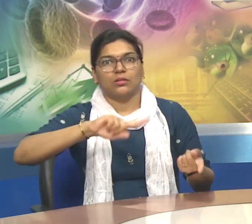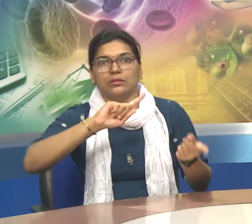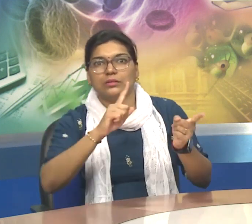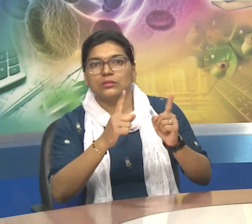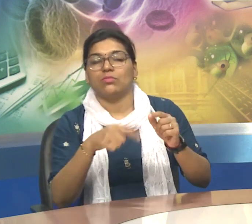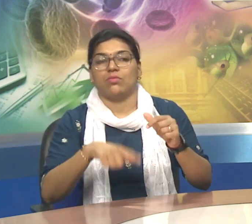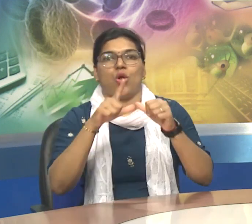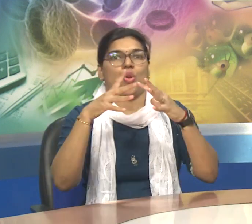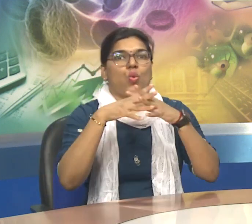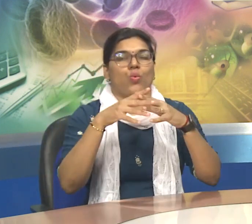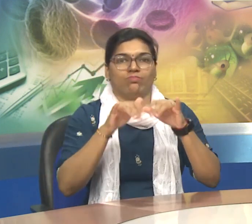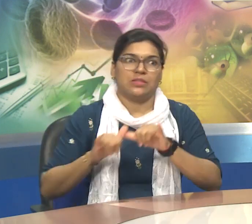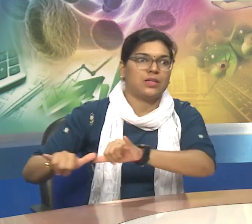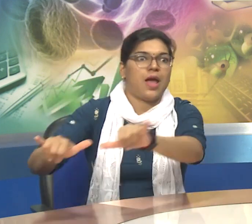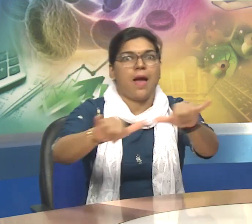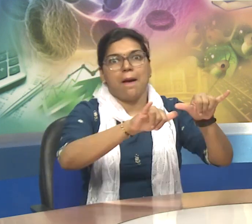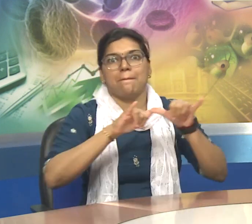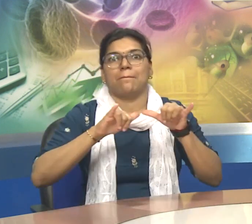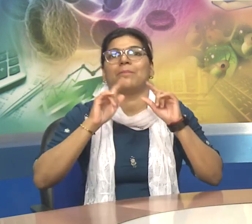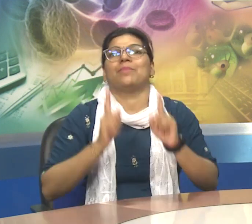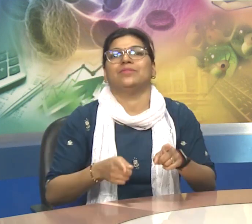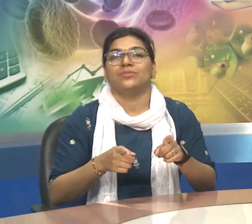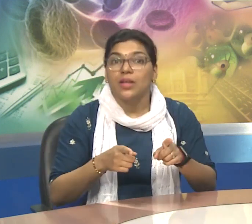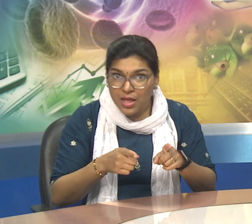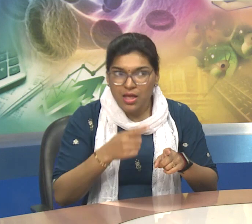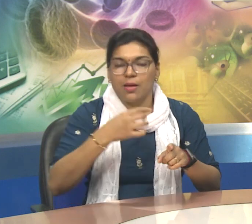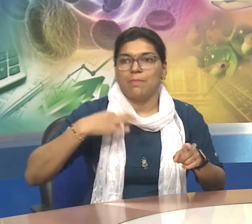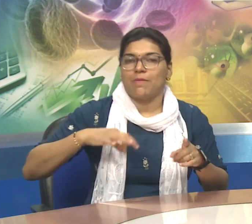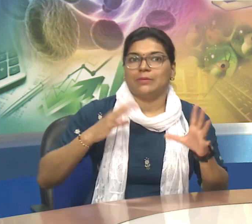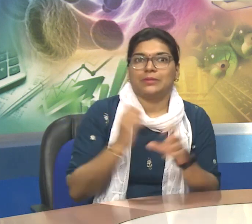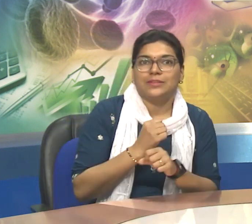recognition, they book some seats for them. And